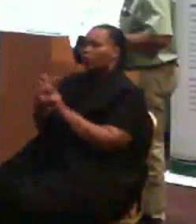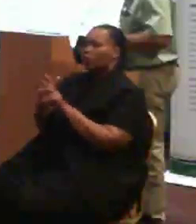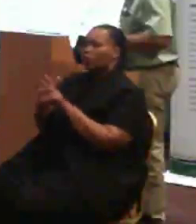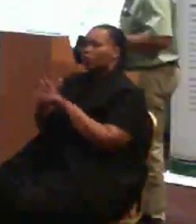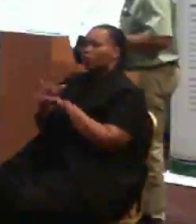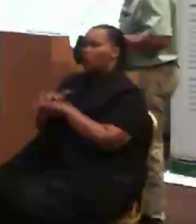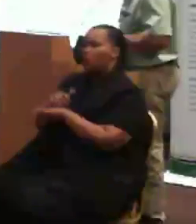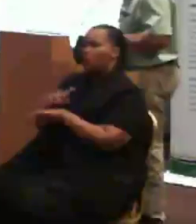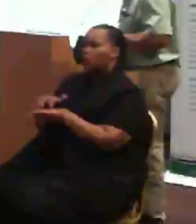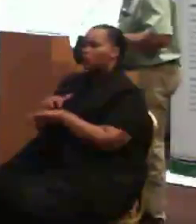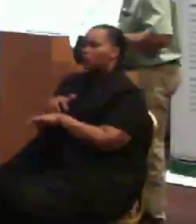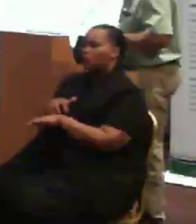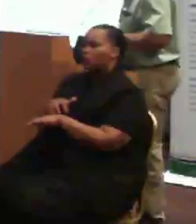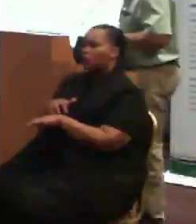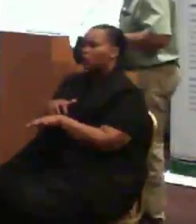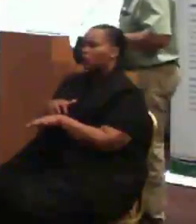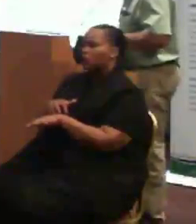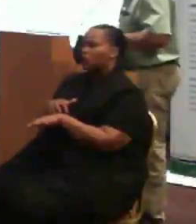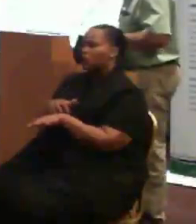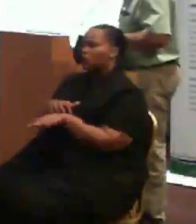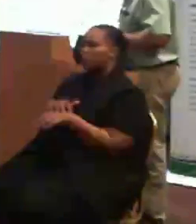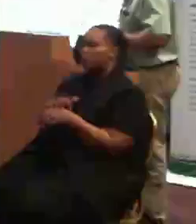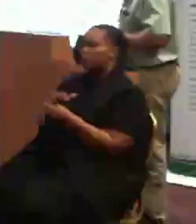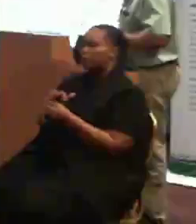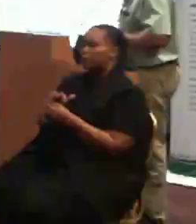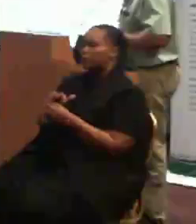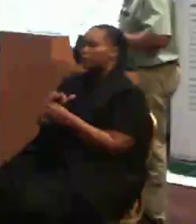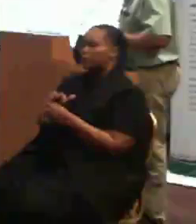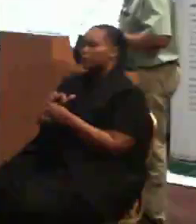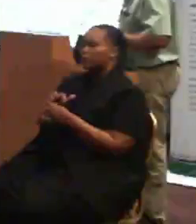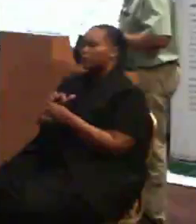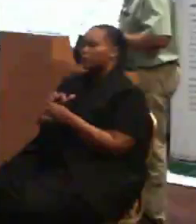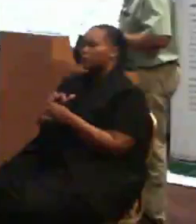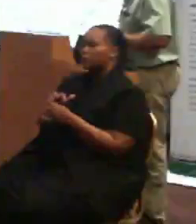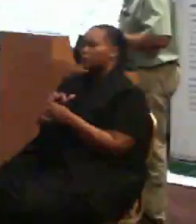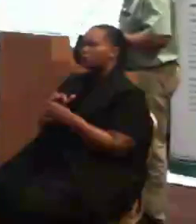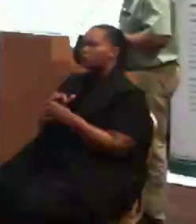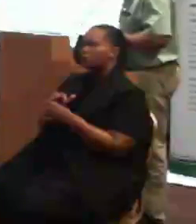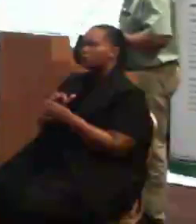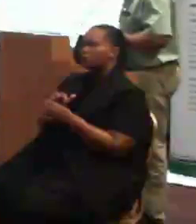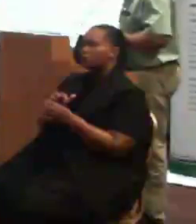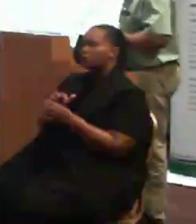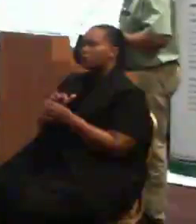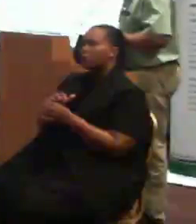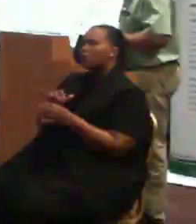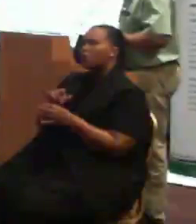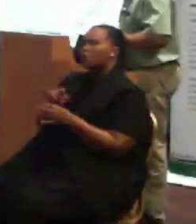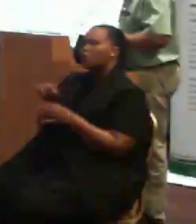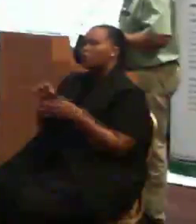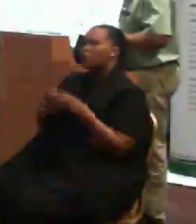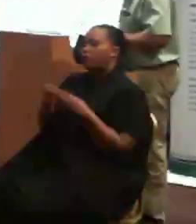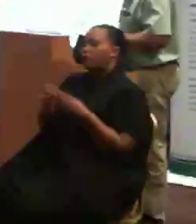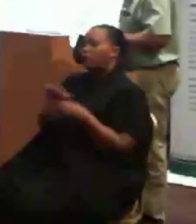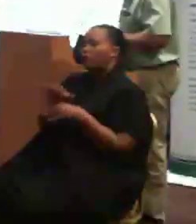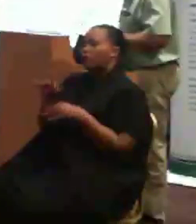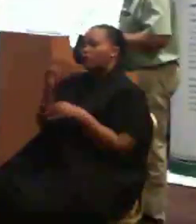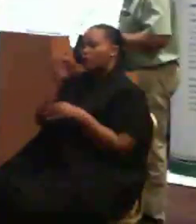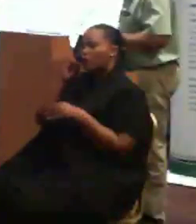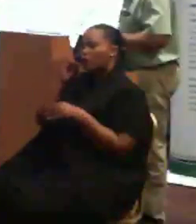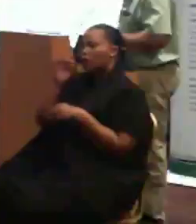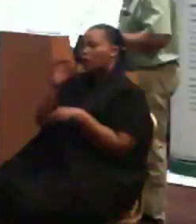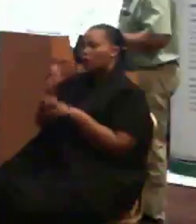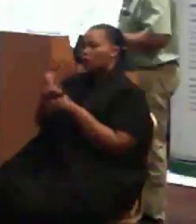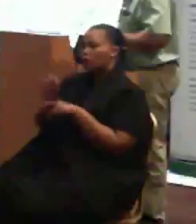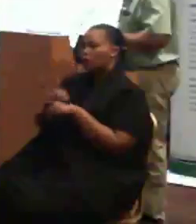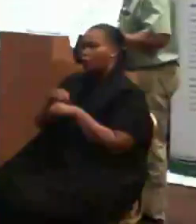I think your members not taking the Eskom crisis lightly. What will be useful for us is to just get